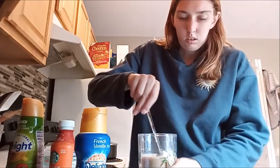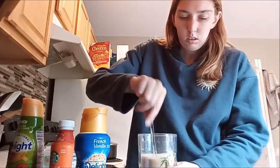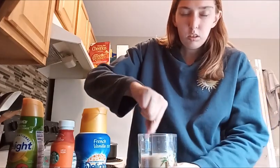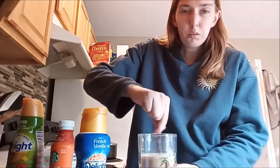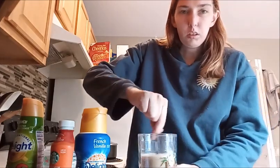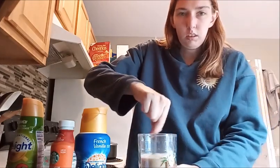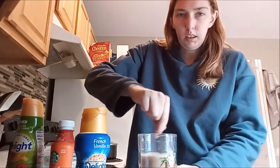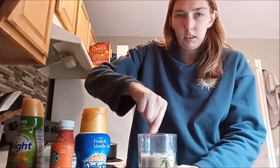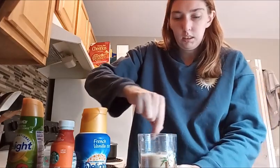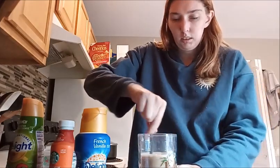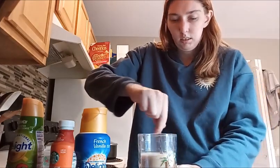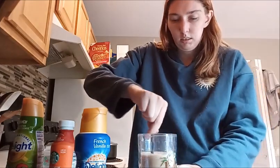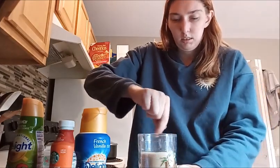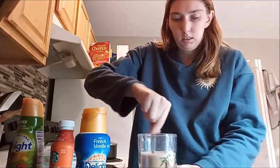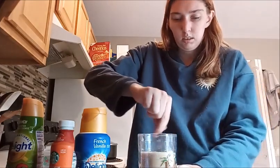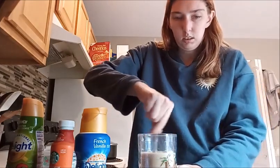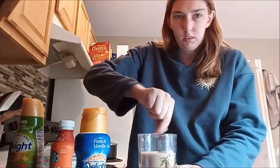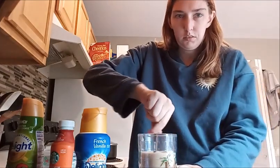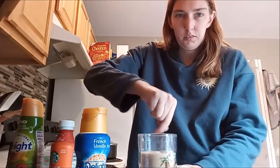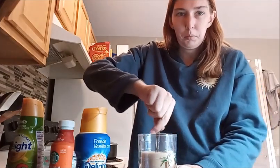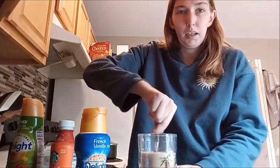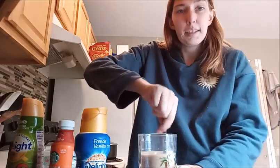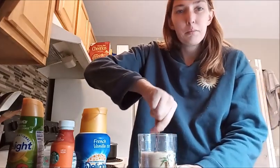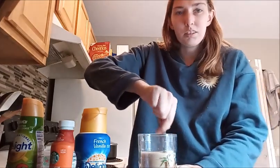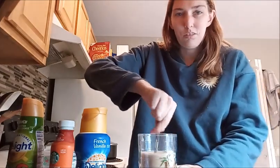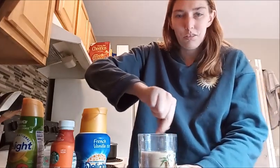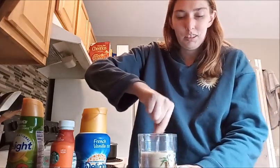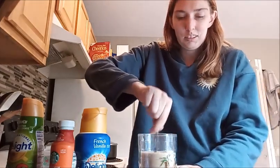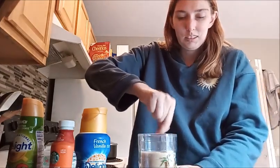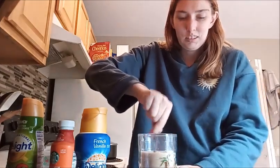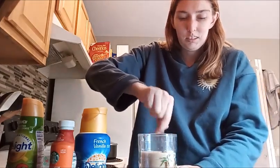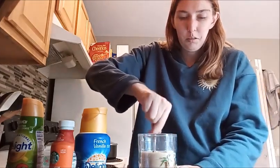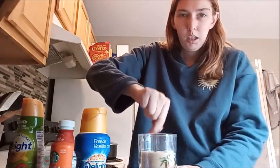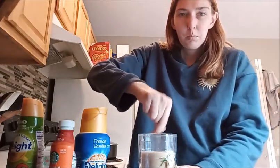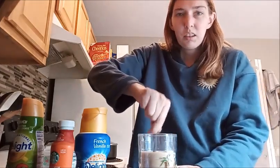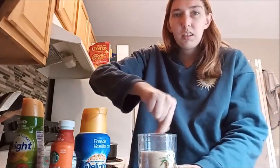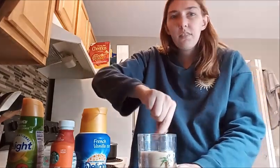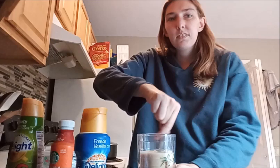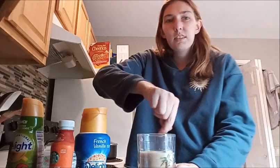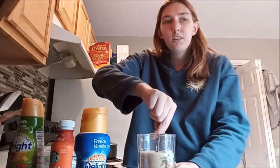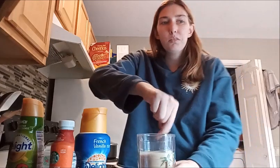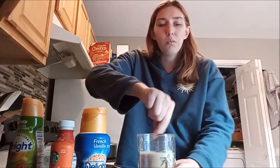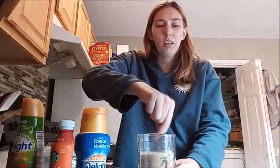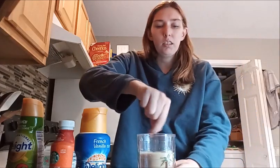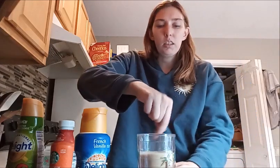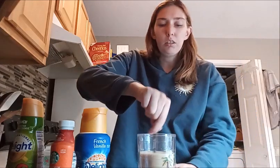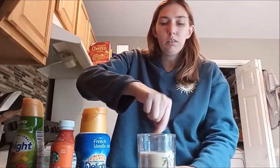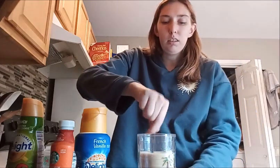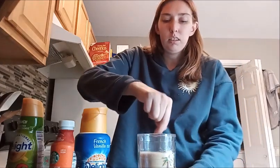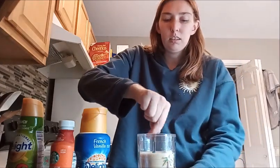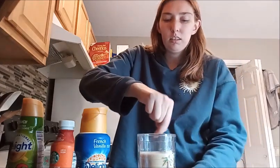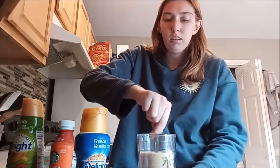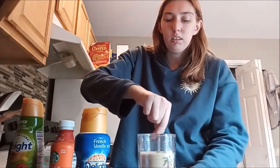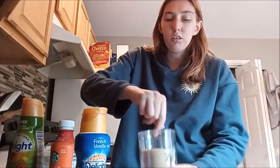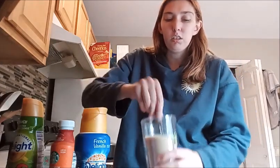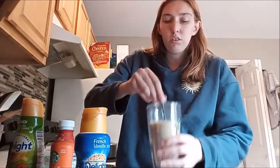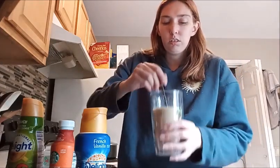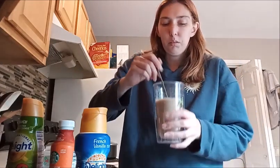And let's see what I'm gonna add in a second. If my camera's still rolling. But I do want a new digital